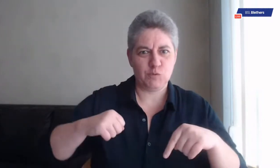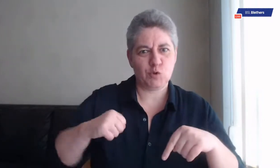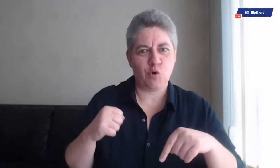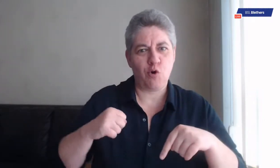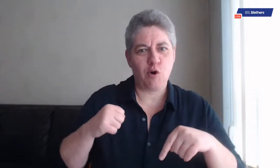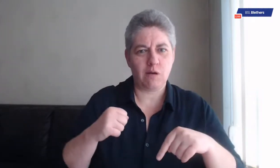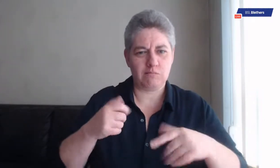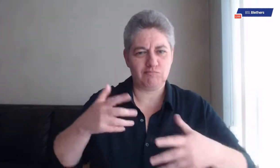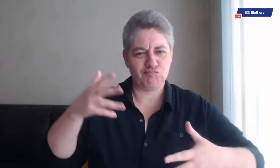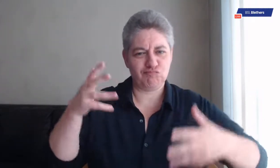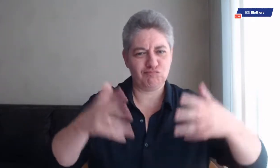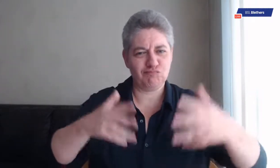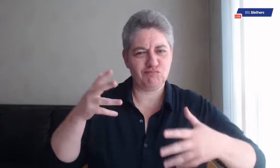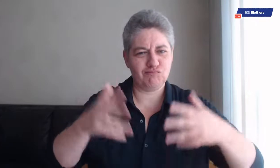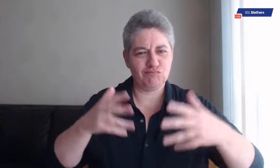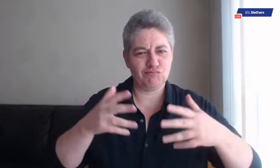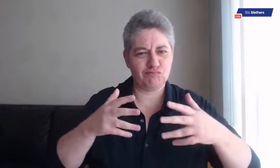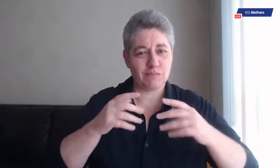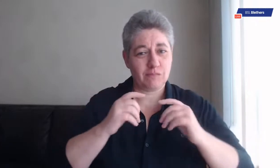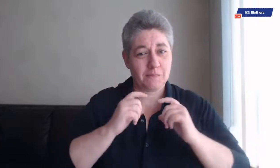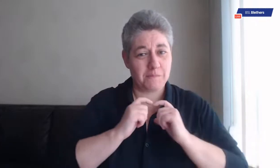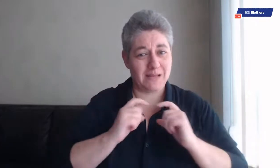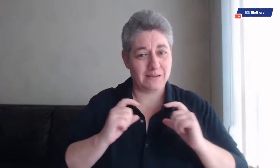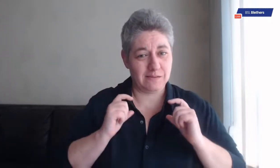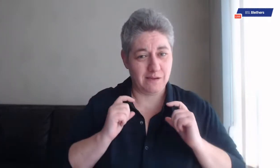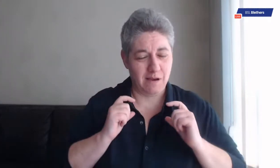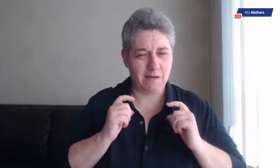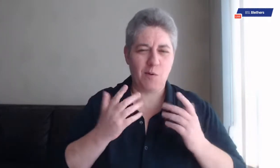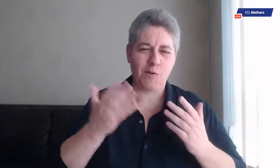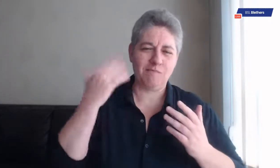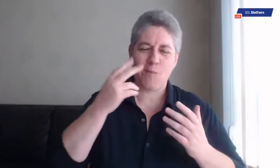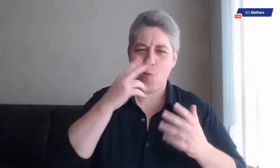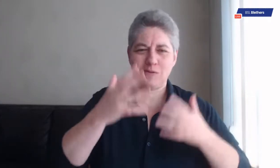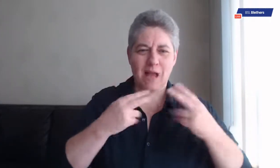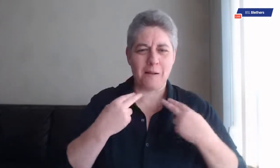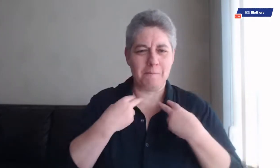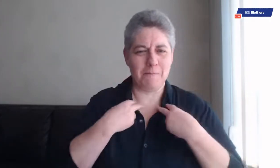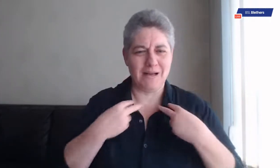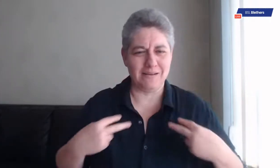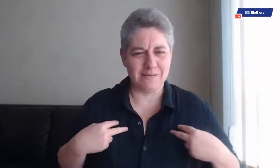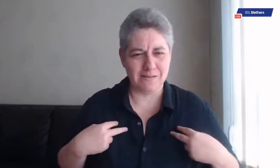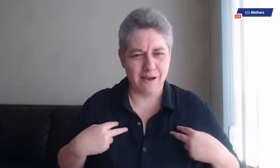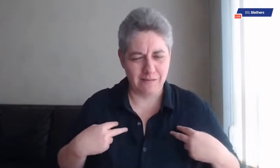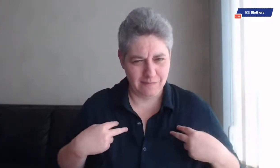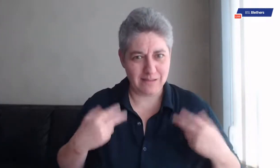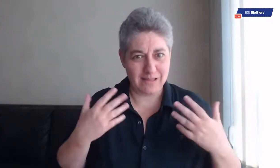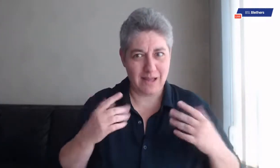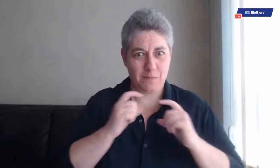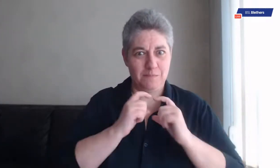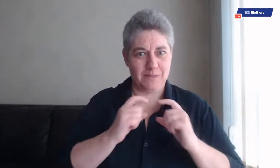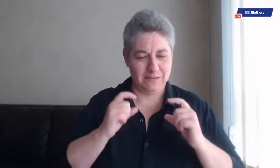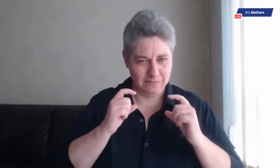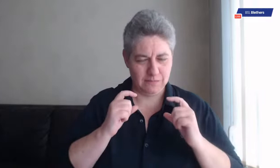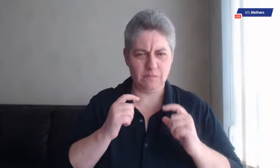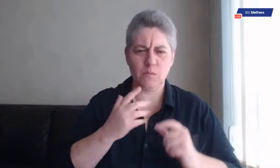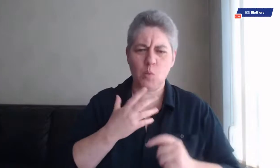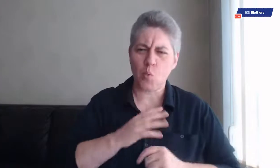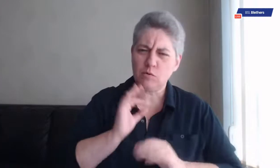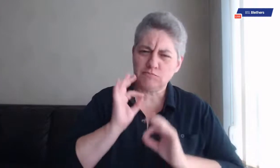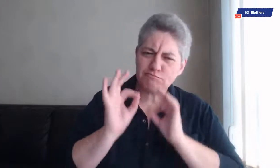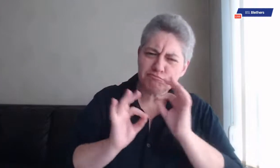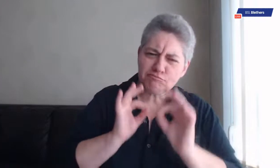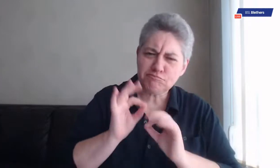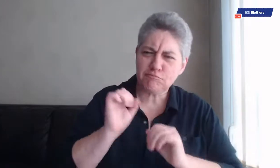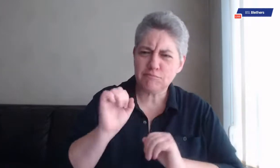deaf person who was the first ever BSL user ordained minister.